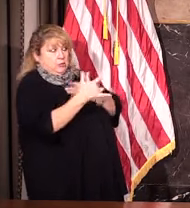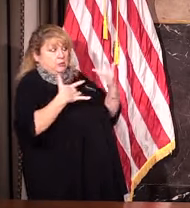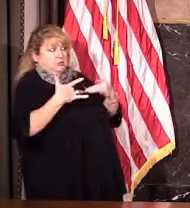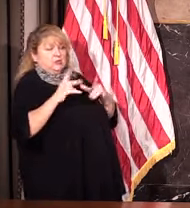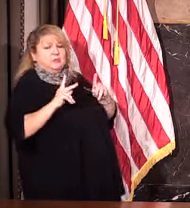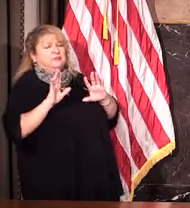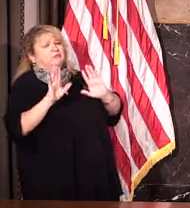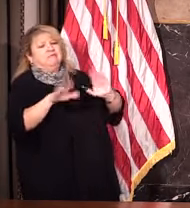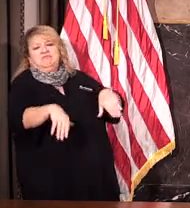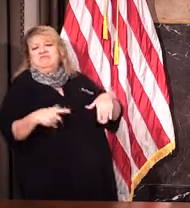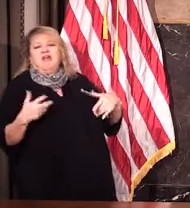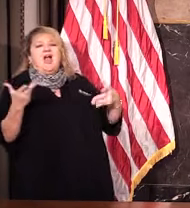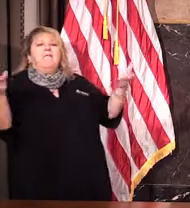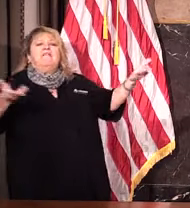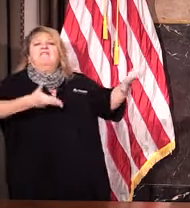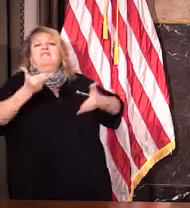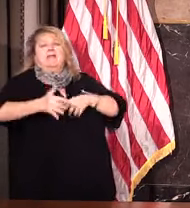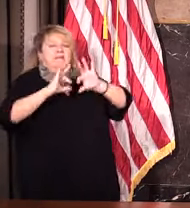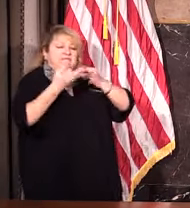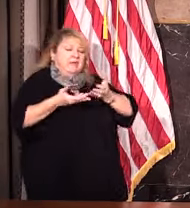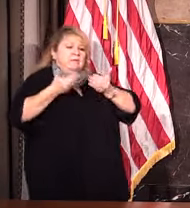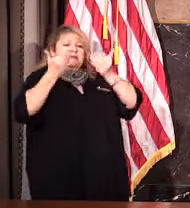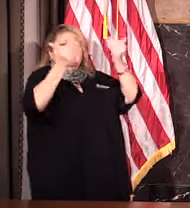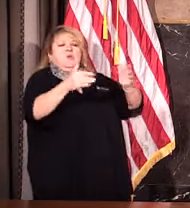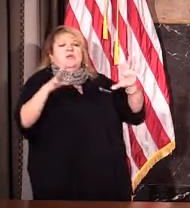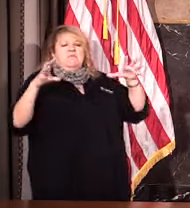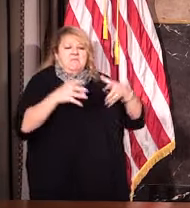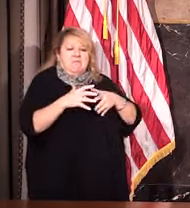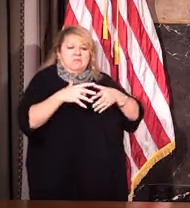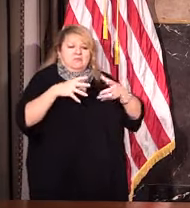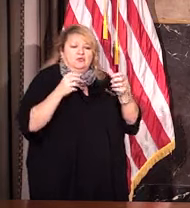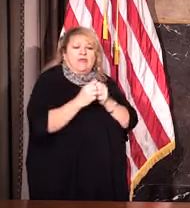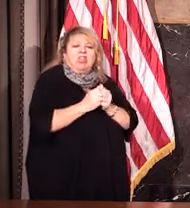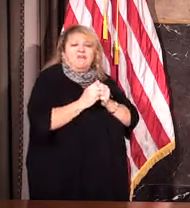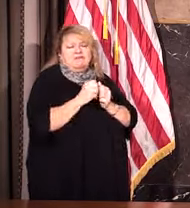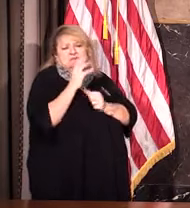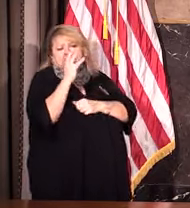and that this surge will only be made worse?